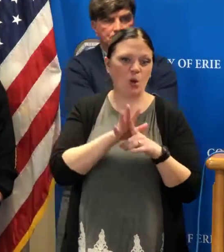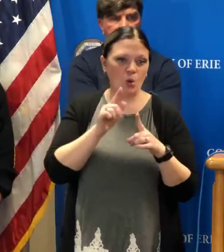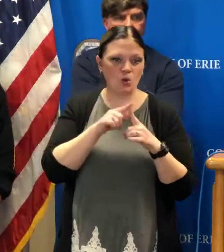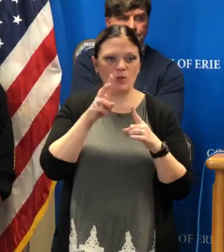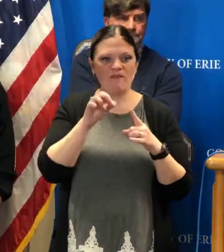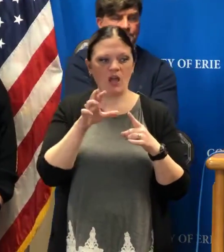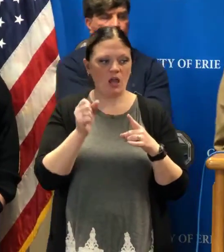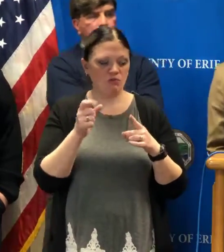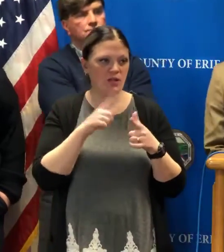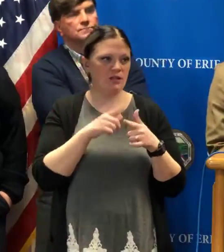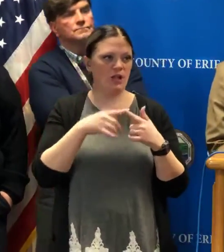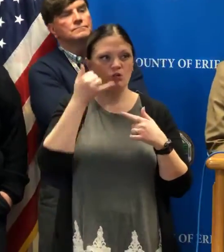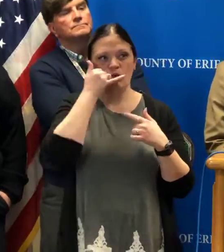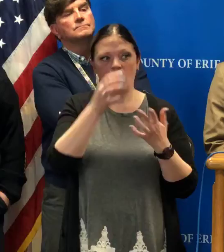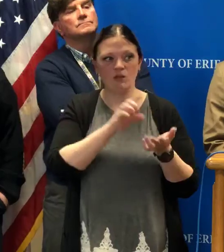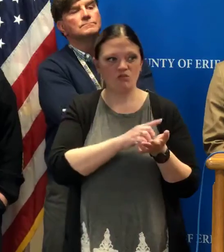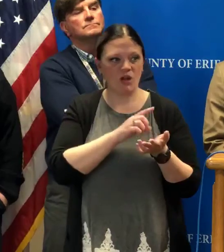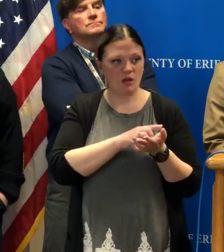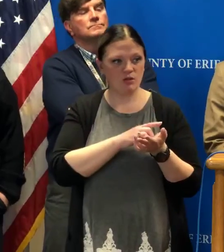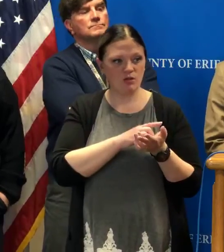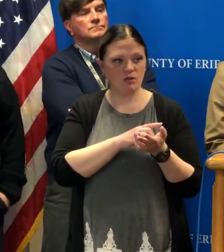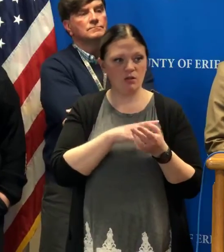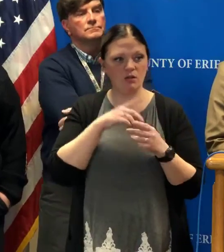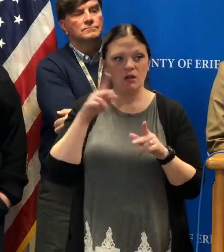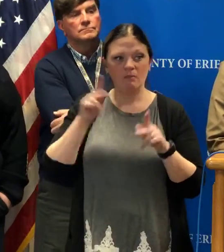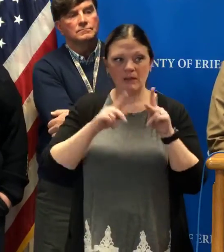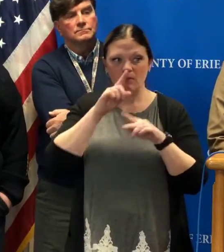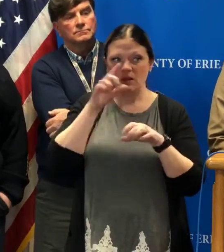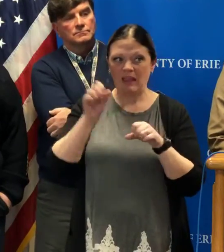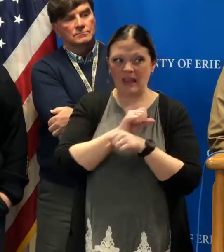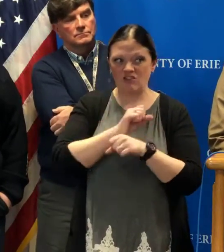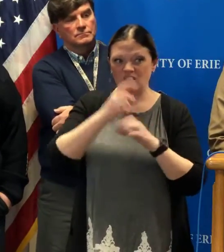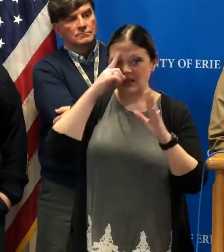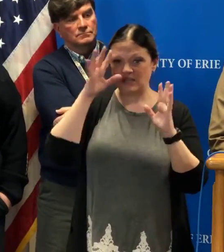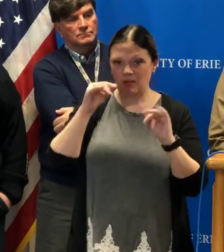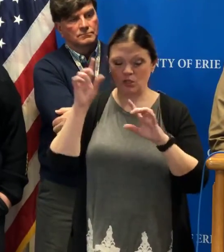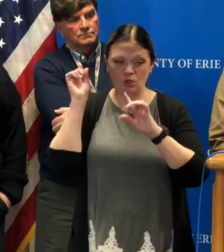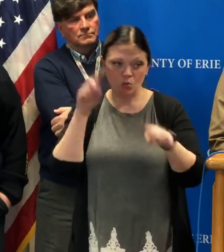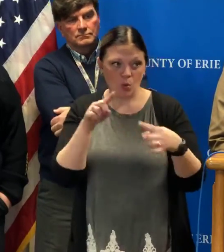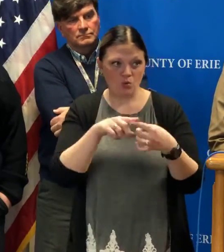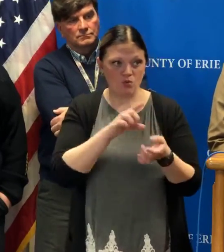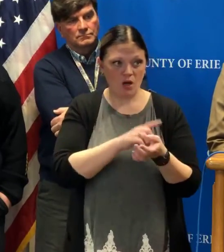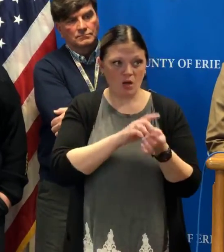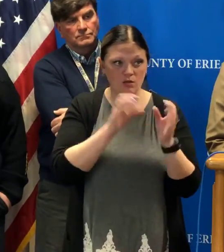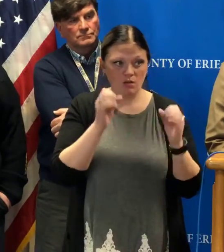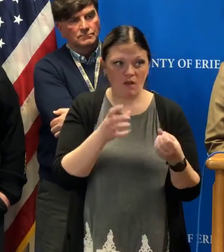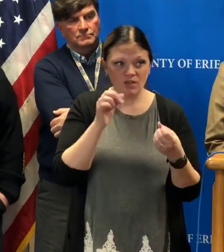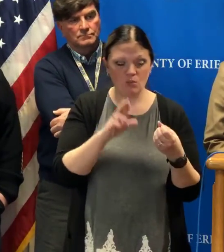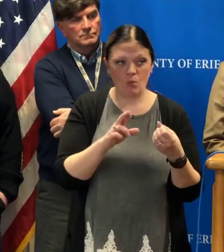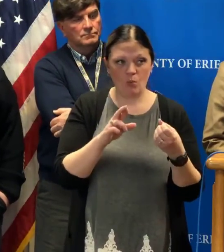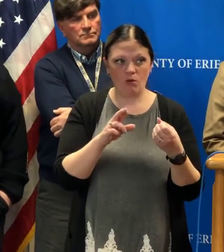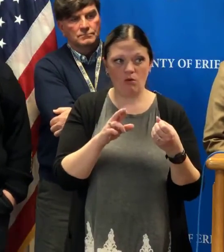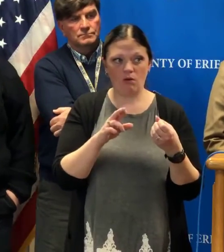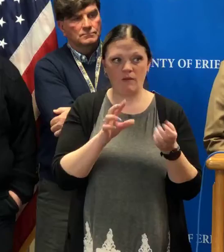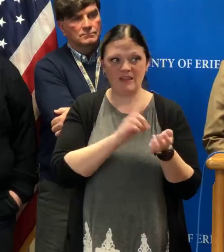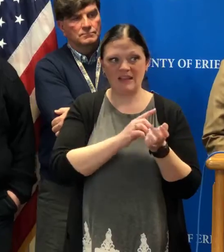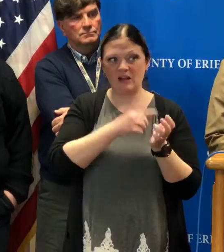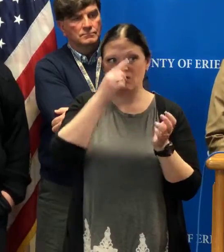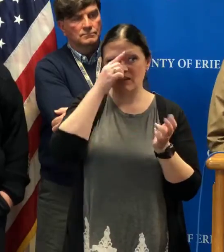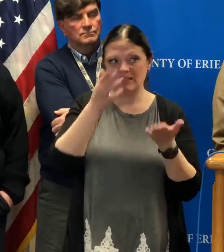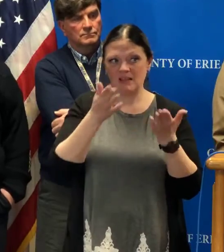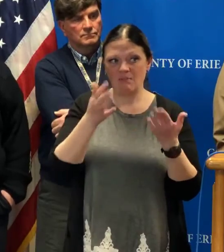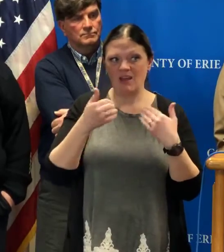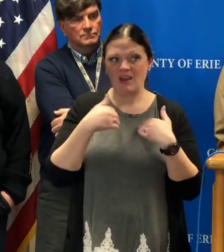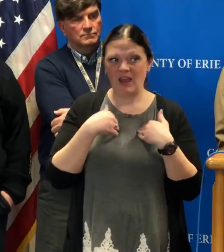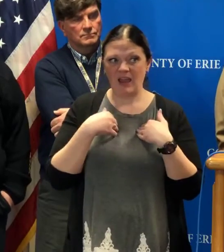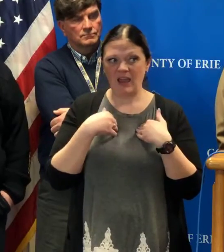virus, you call your doctor. Are people actually being expected to go to their doctor's office, or are they, if the doctor thinks that they might have a